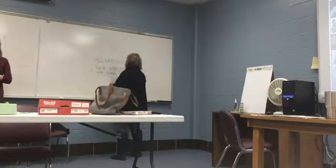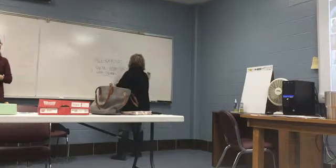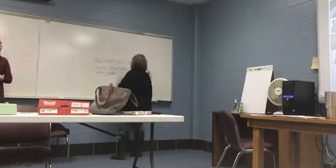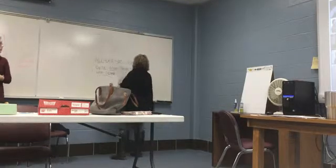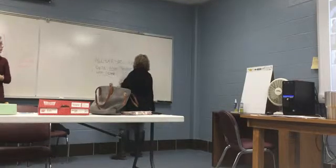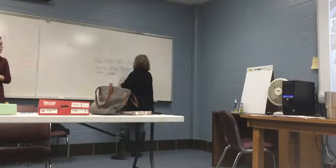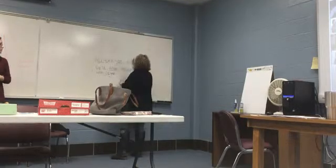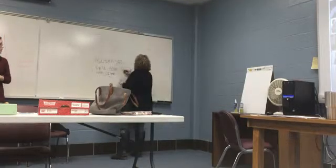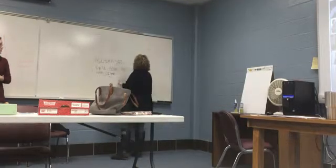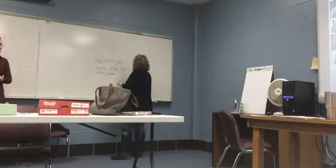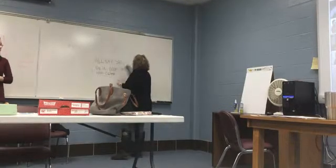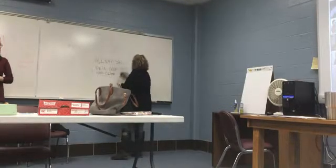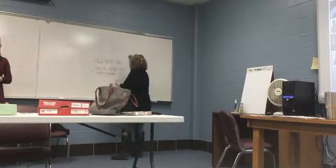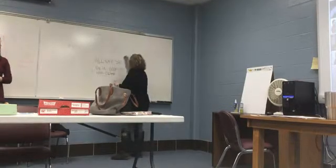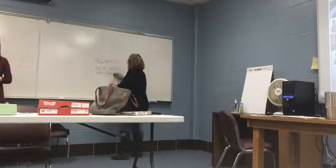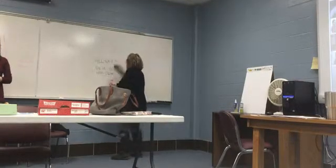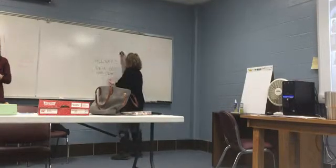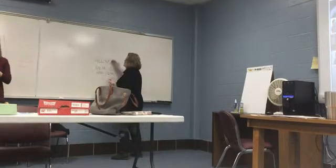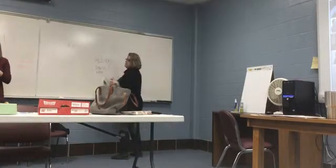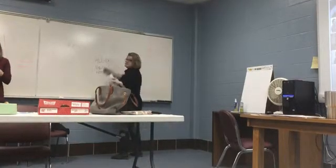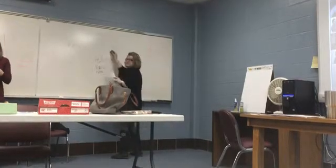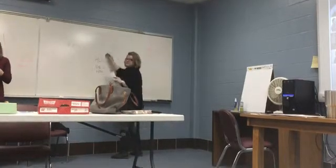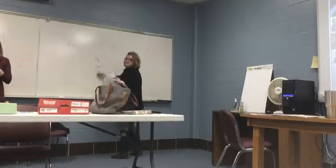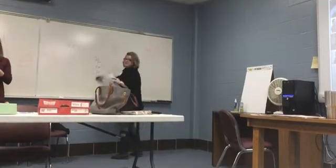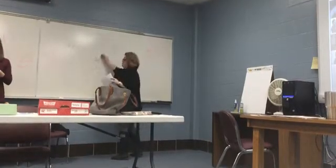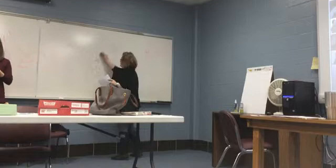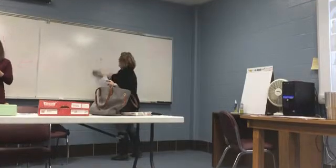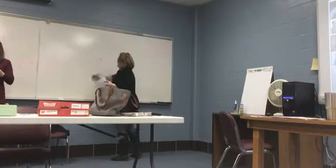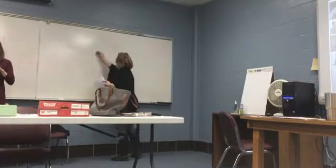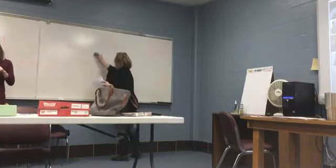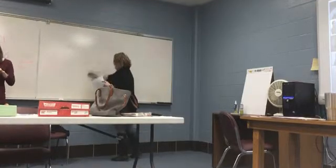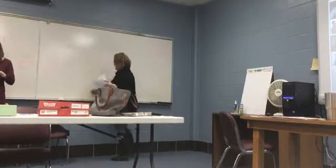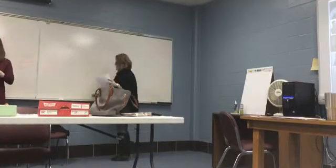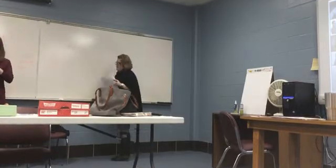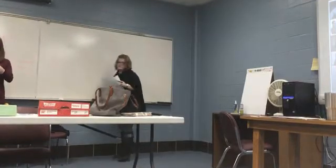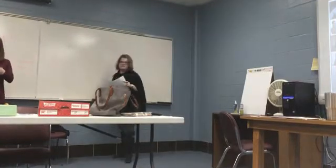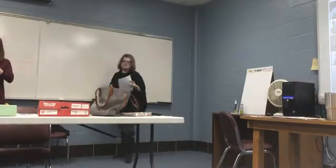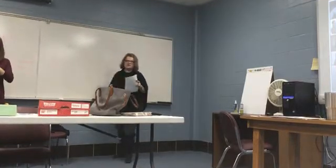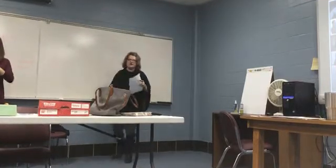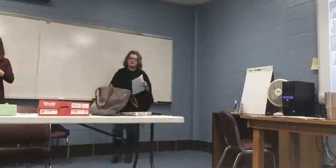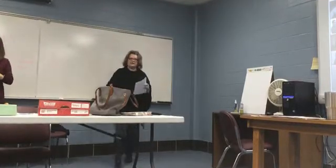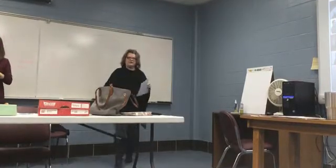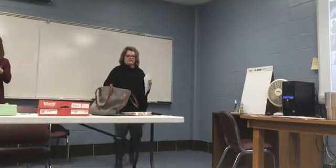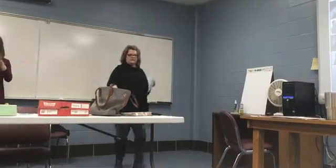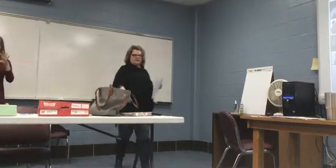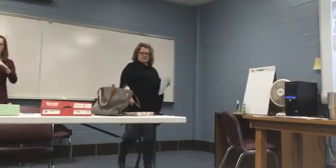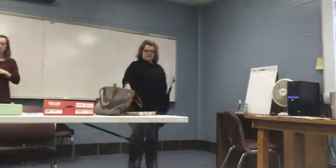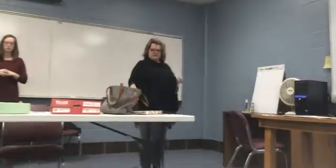some, what's the word I'm looking for? Elaboration to get it across. So here's our ASL that we're going to kind